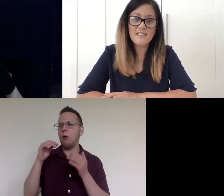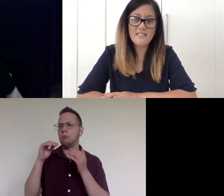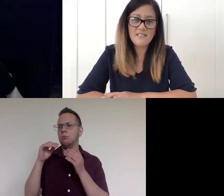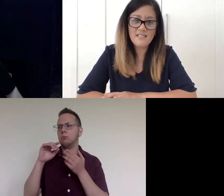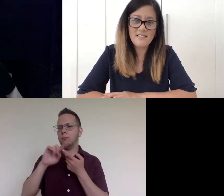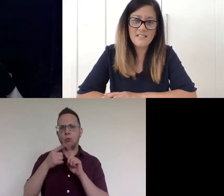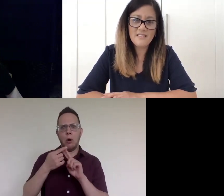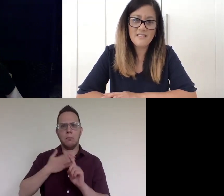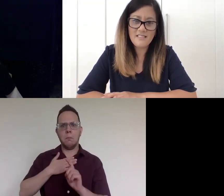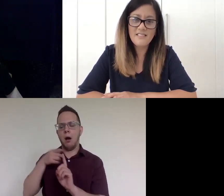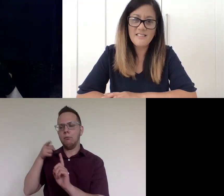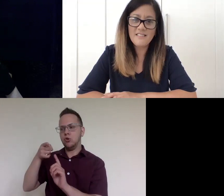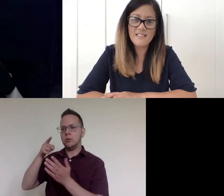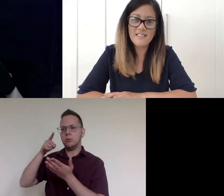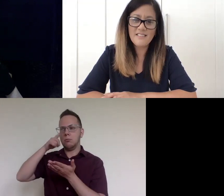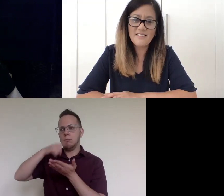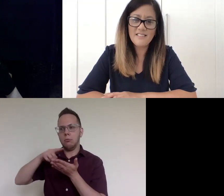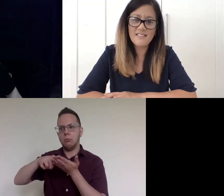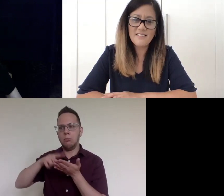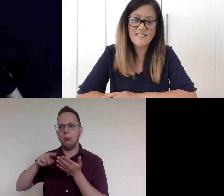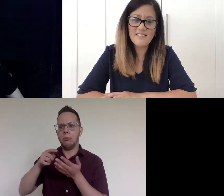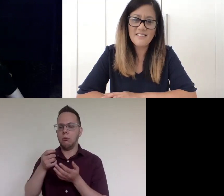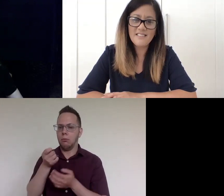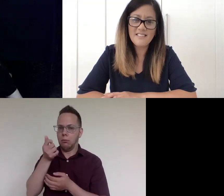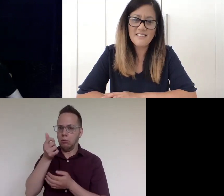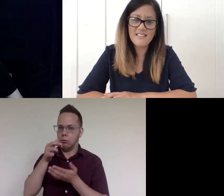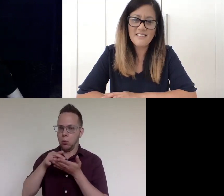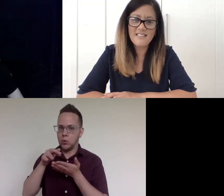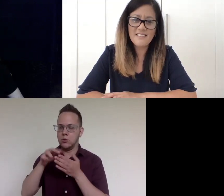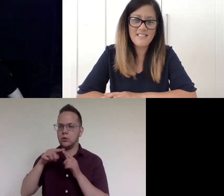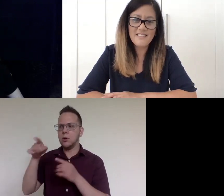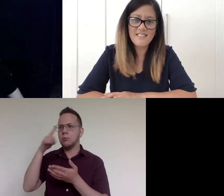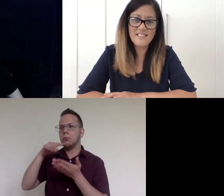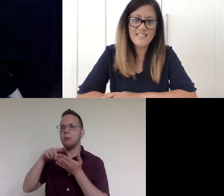could research. A friend of mine actually did some research.